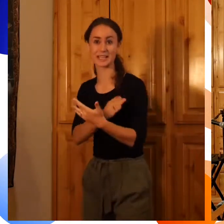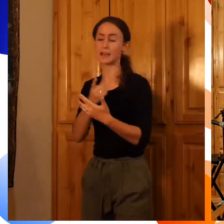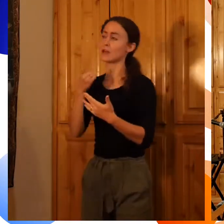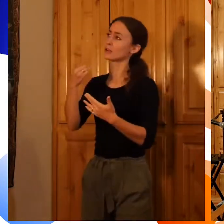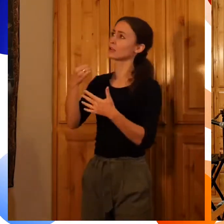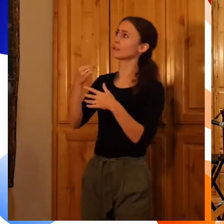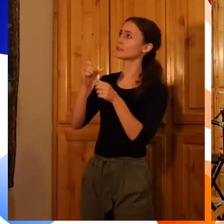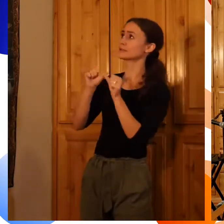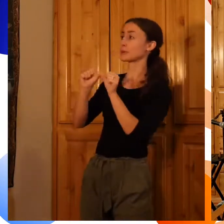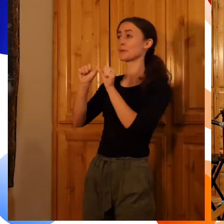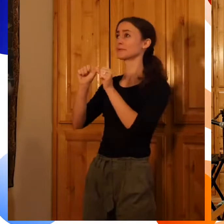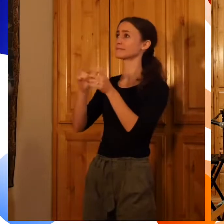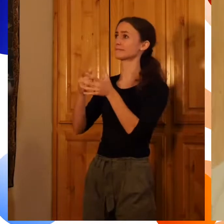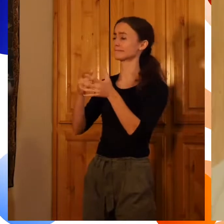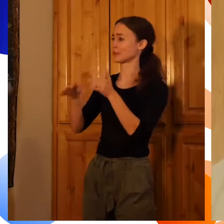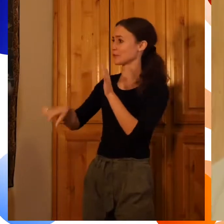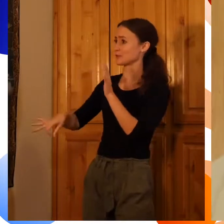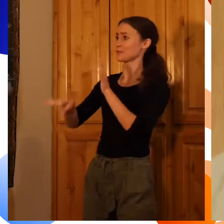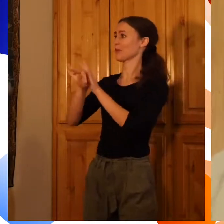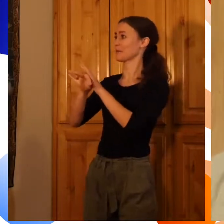fairyland."